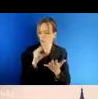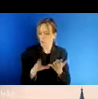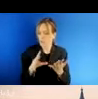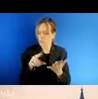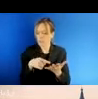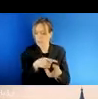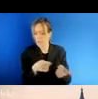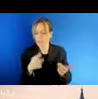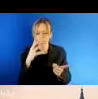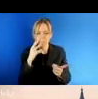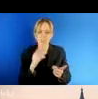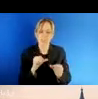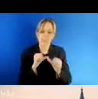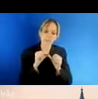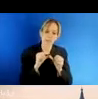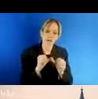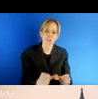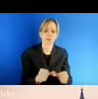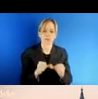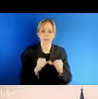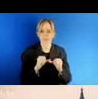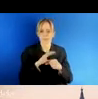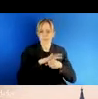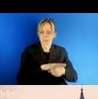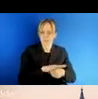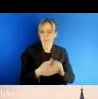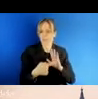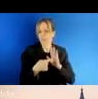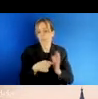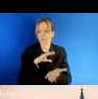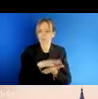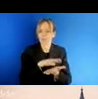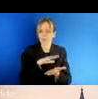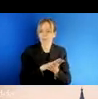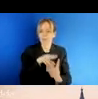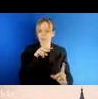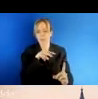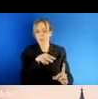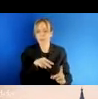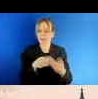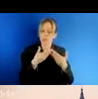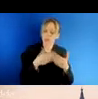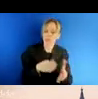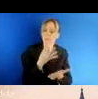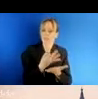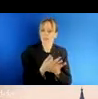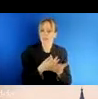Cal? Example given, academics probation, loss of financial aid, loss of housing.